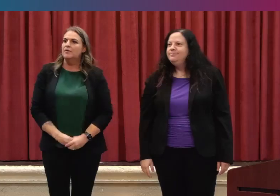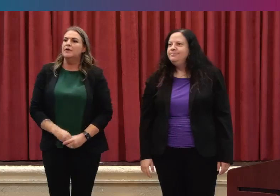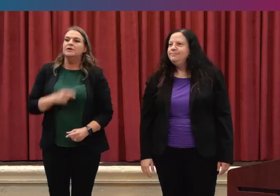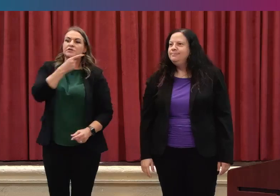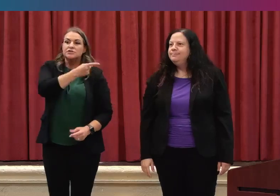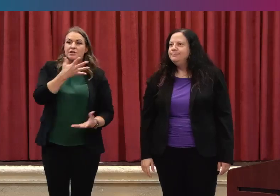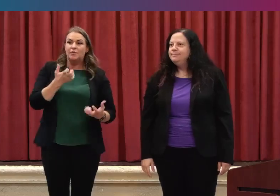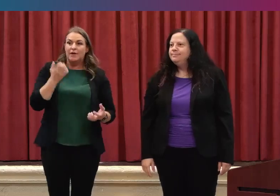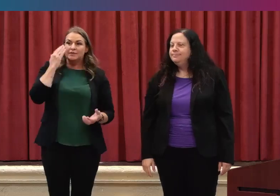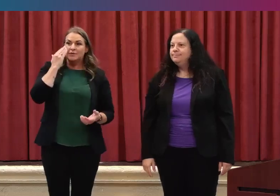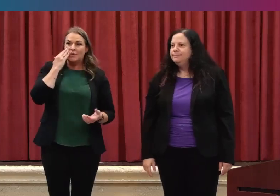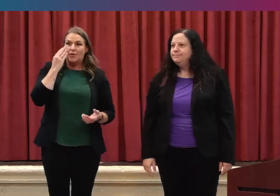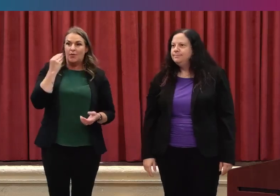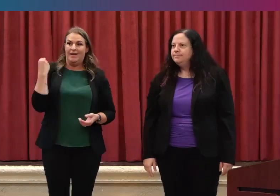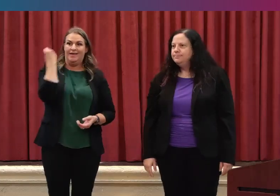Go ahead with your question.